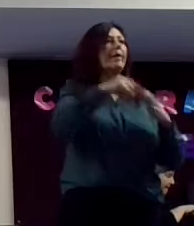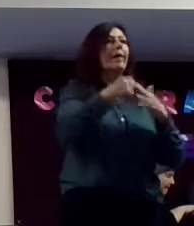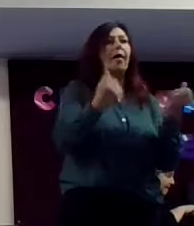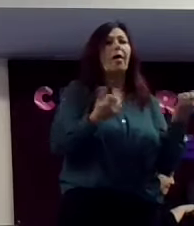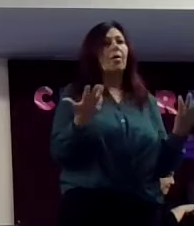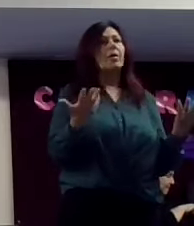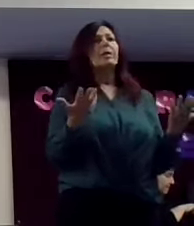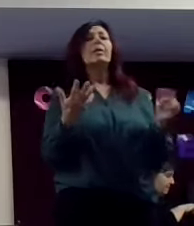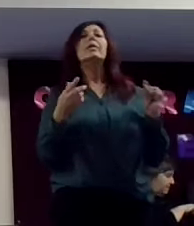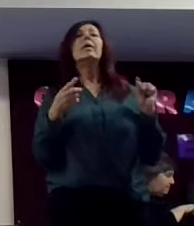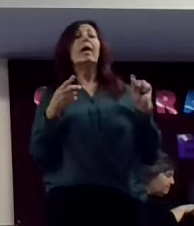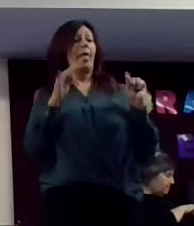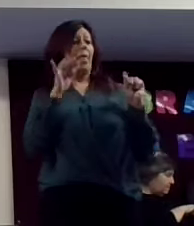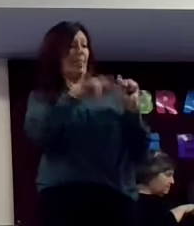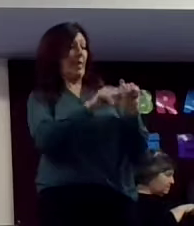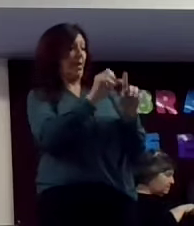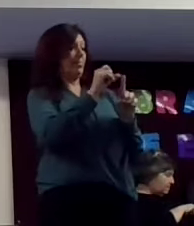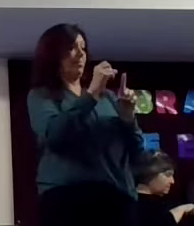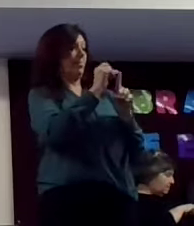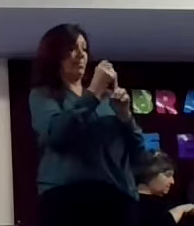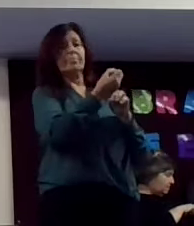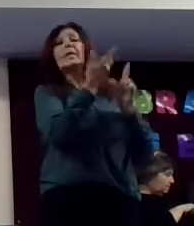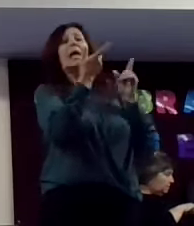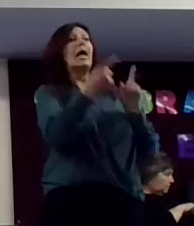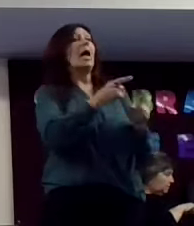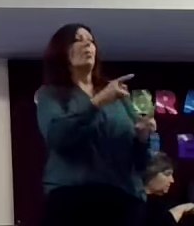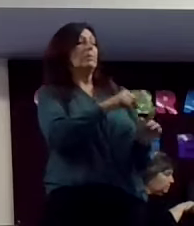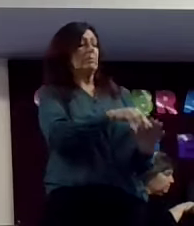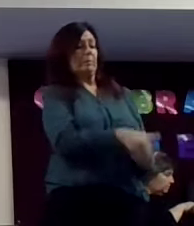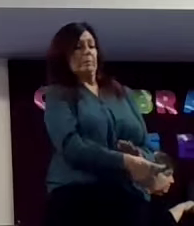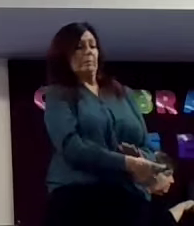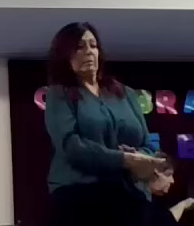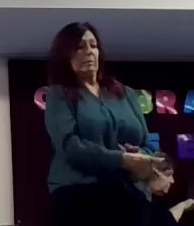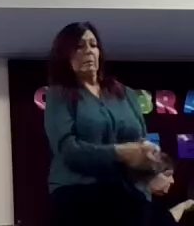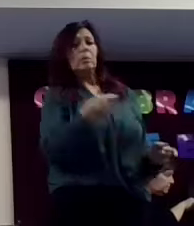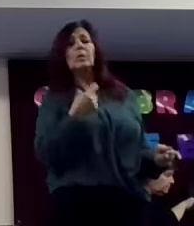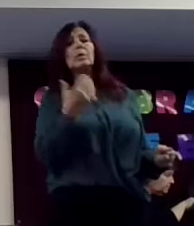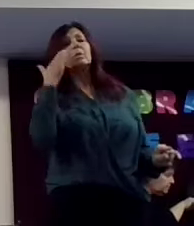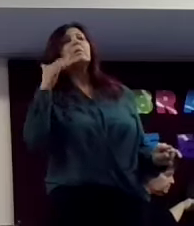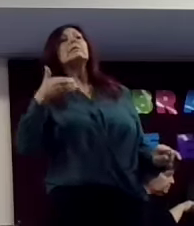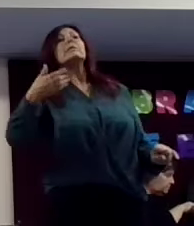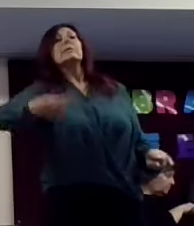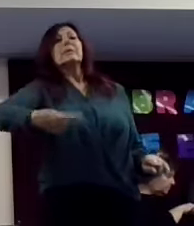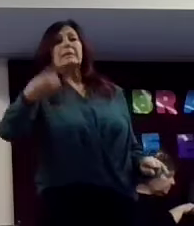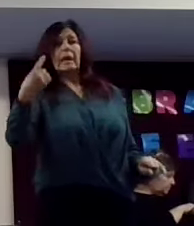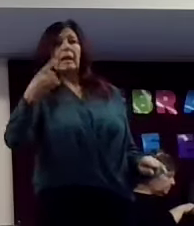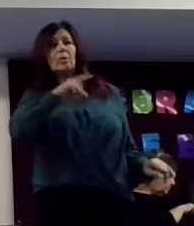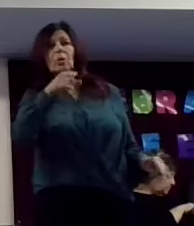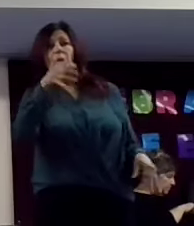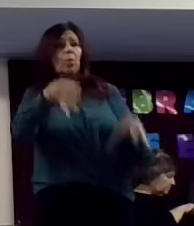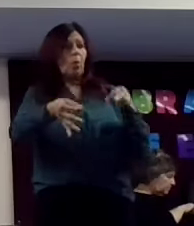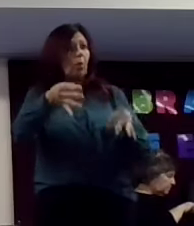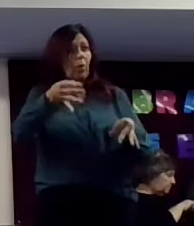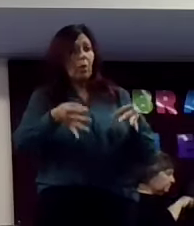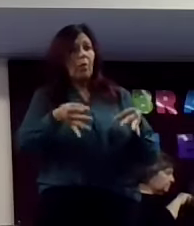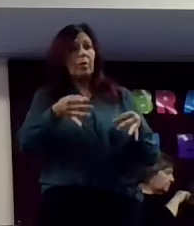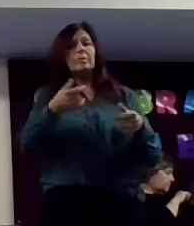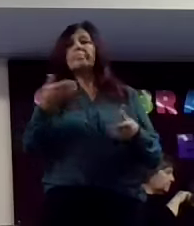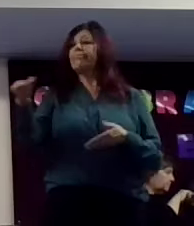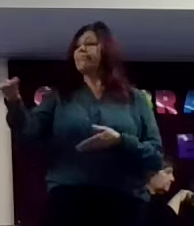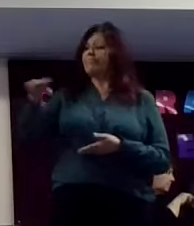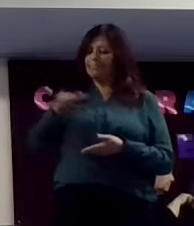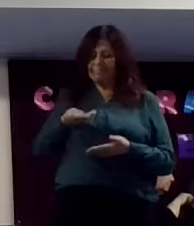car, that case happens at, in the middle of the night, and we don't find out about it until the next day when we go to court and we have a